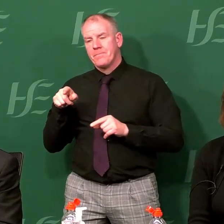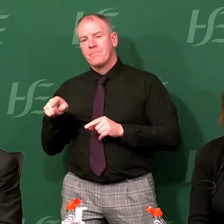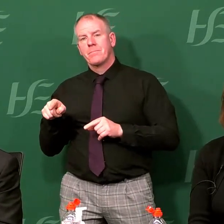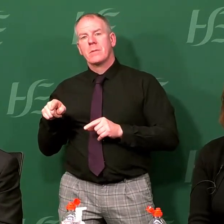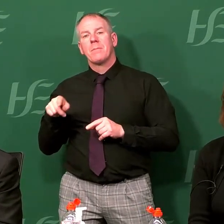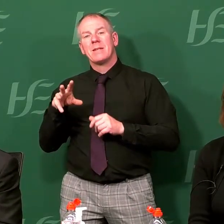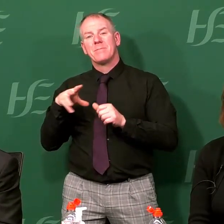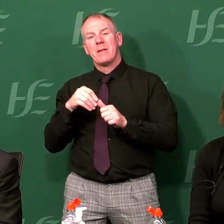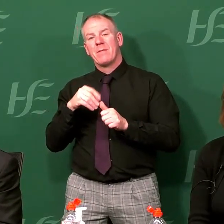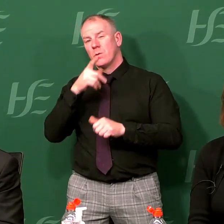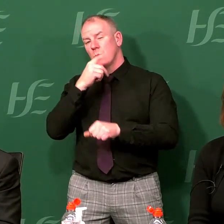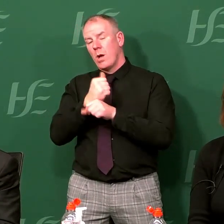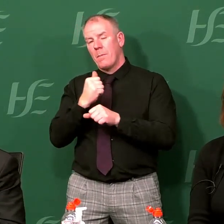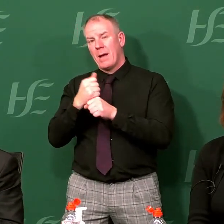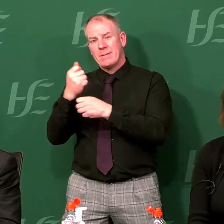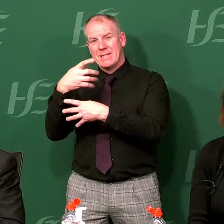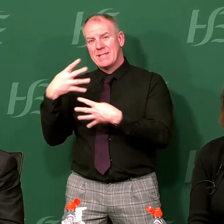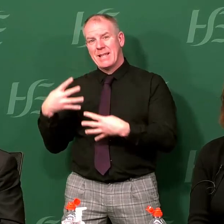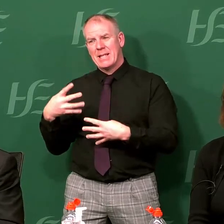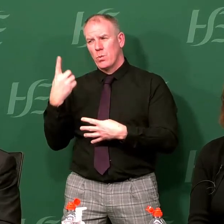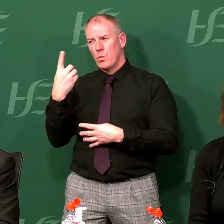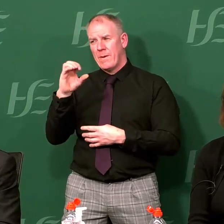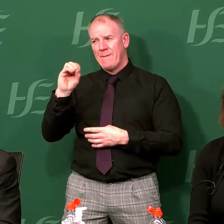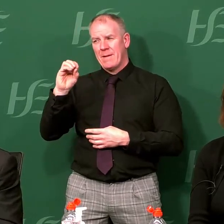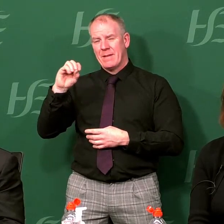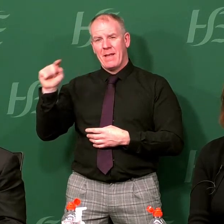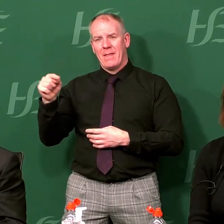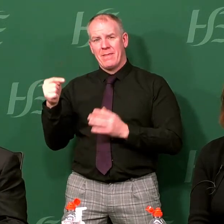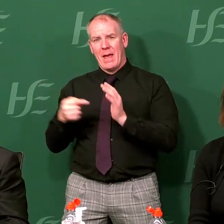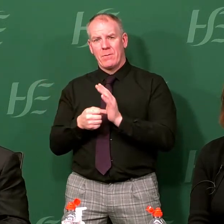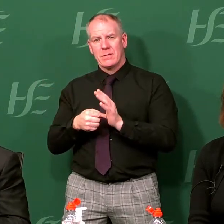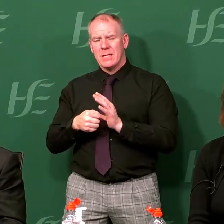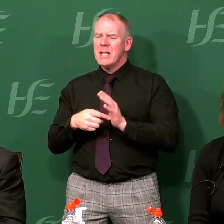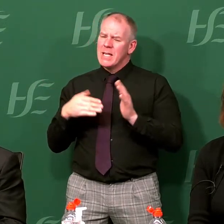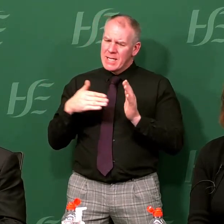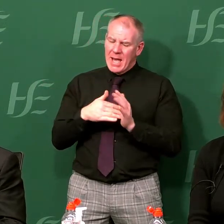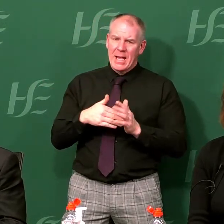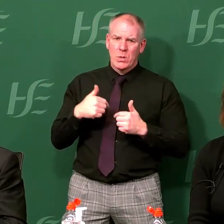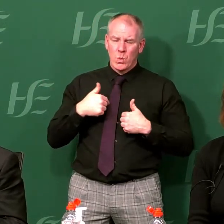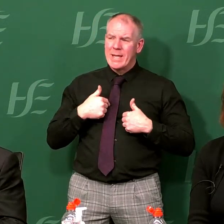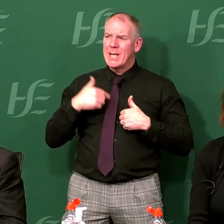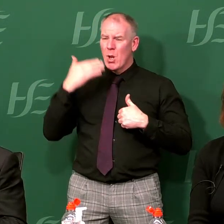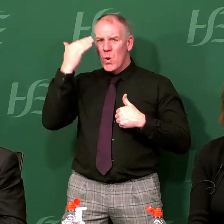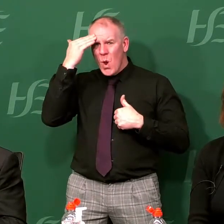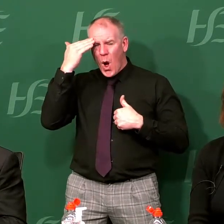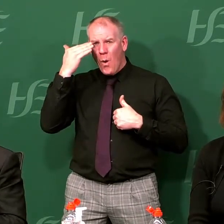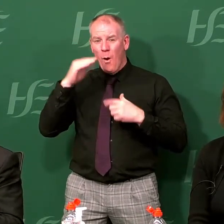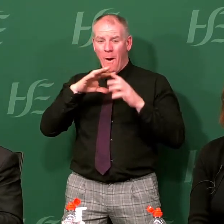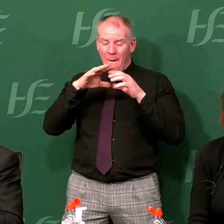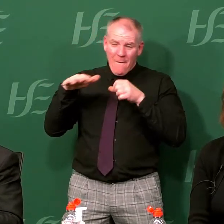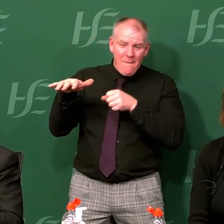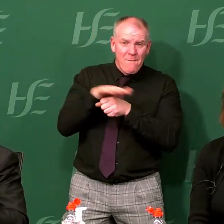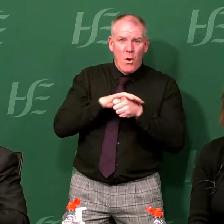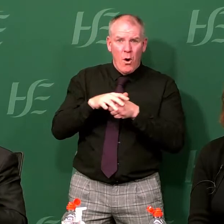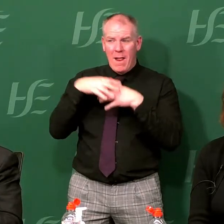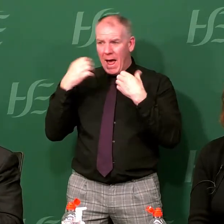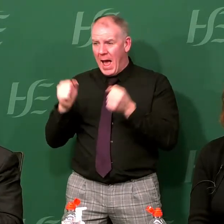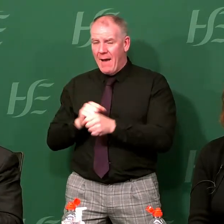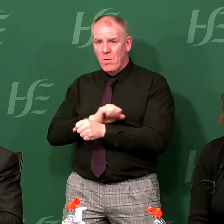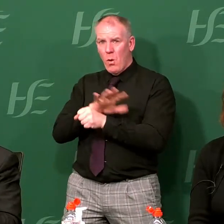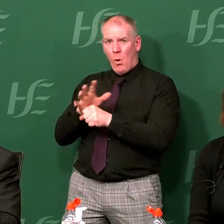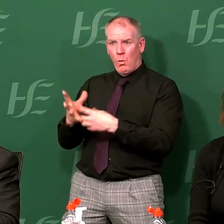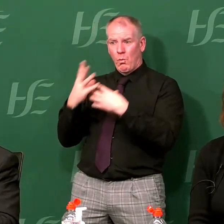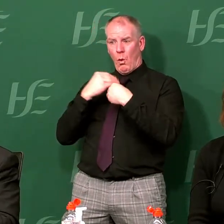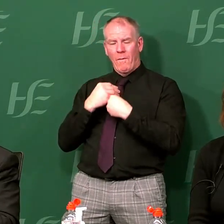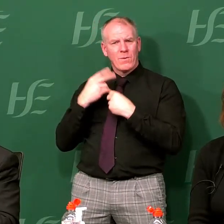just specifically related to a figure of 150,000 or whatever. There's no doubt we haven't seen the total volume that we're seeing. There's much